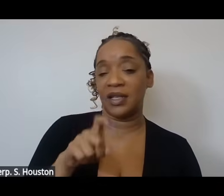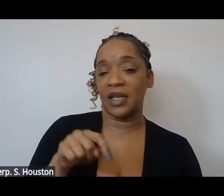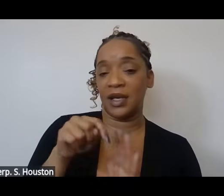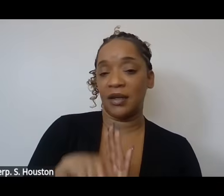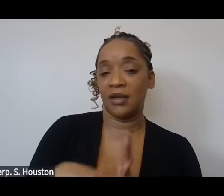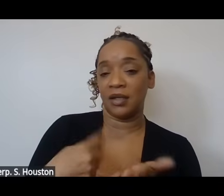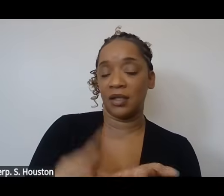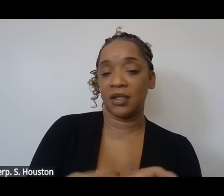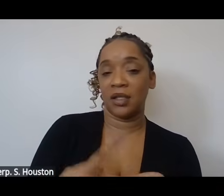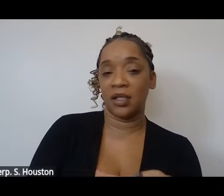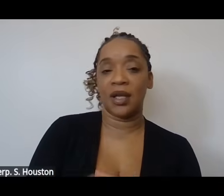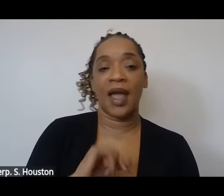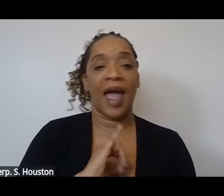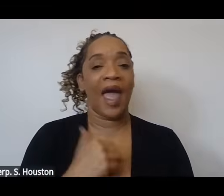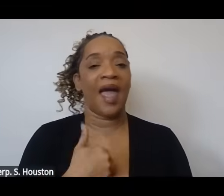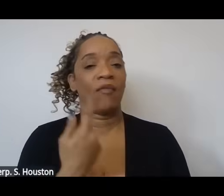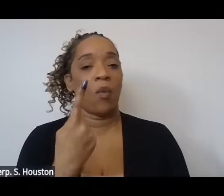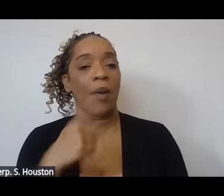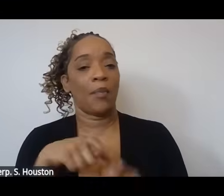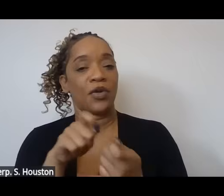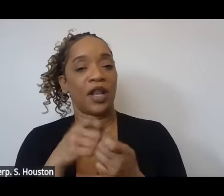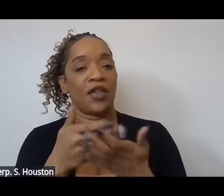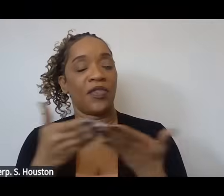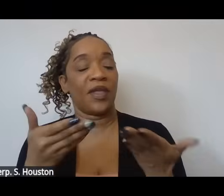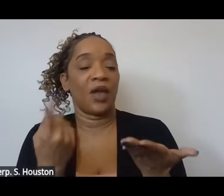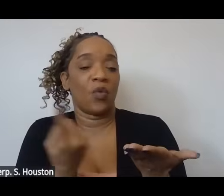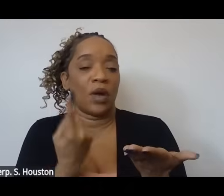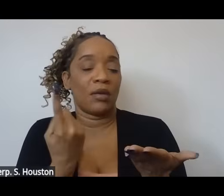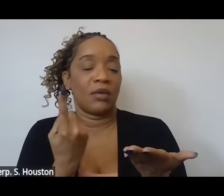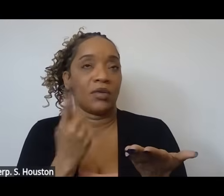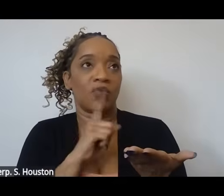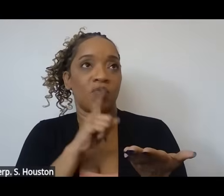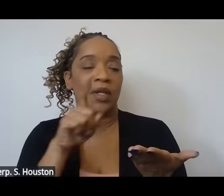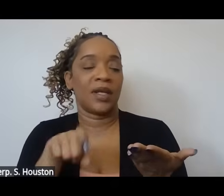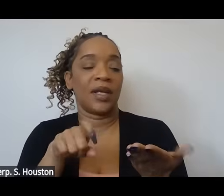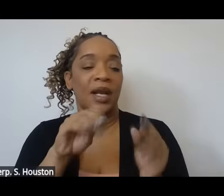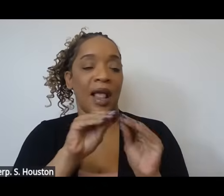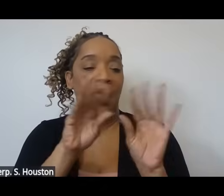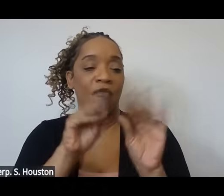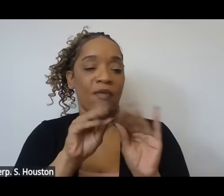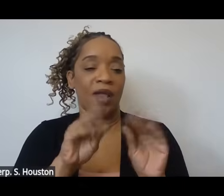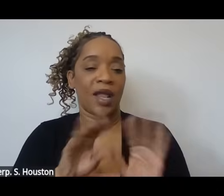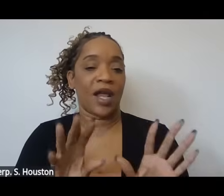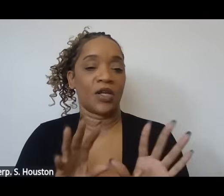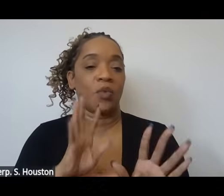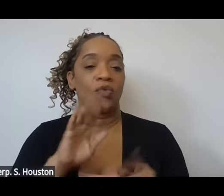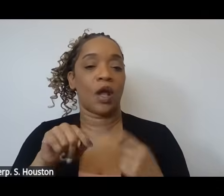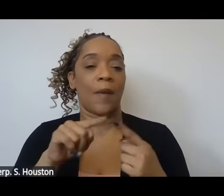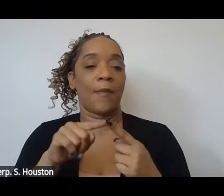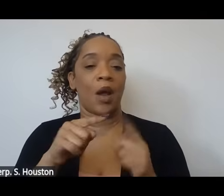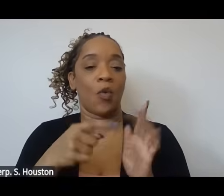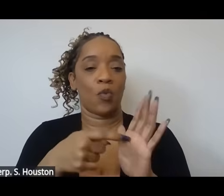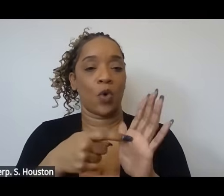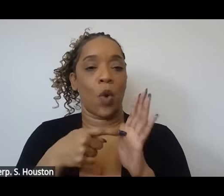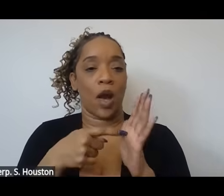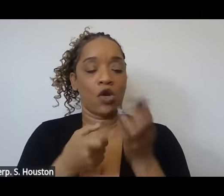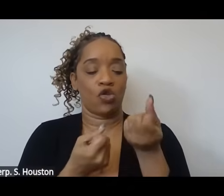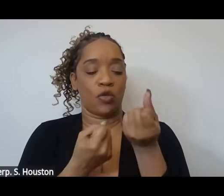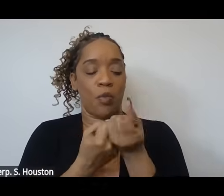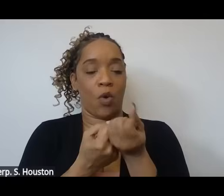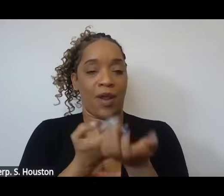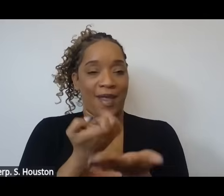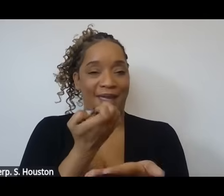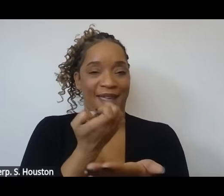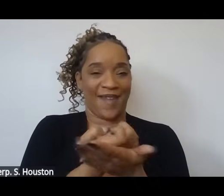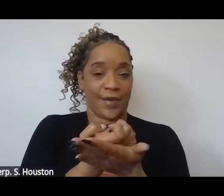one particular thing, and it's mostly just a clarification thing. When we're talking about required supporting evidence,